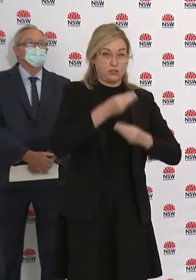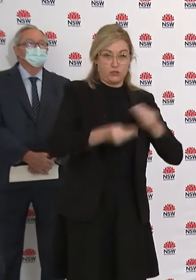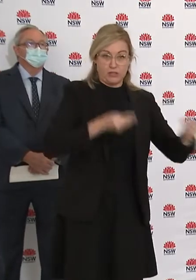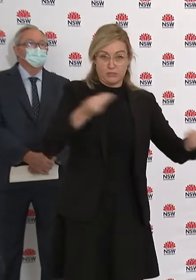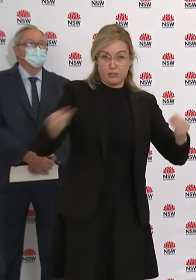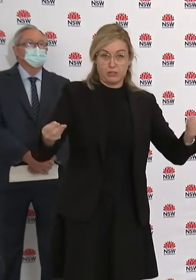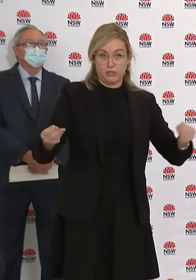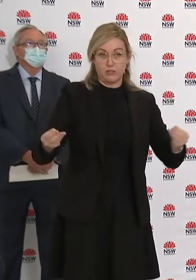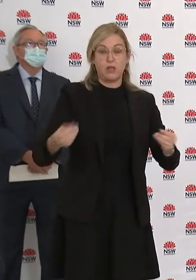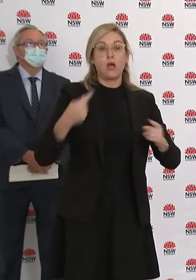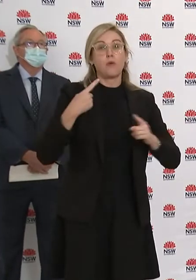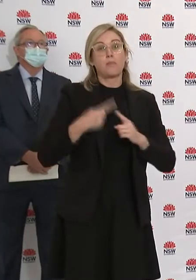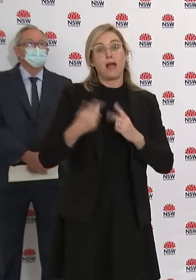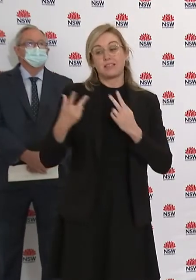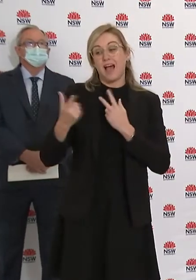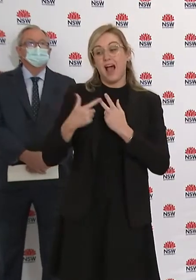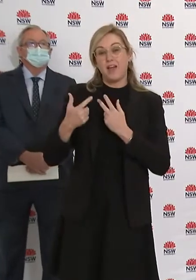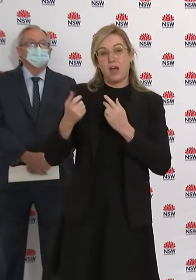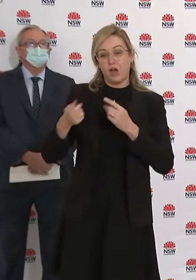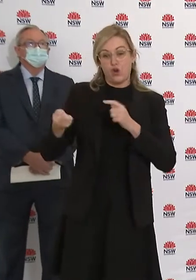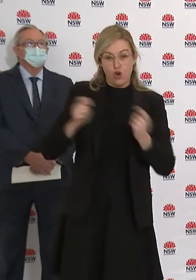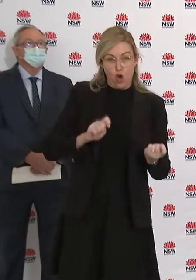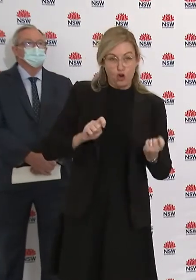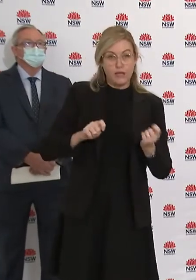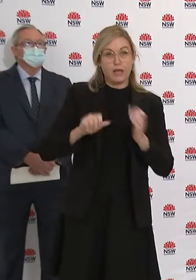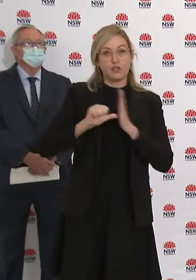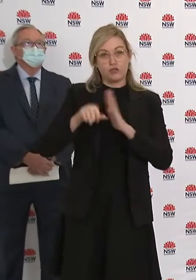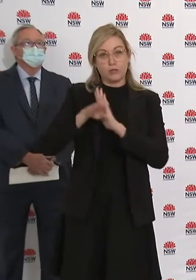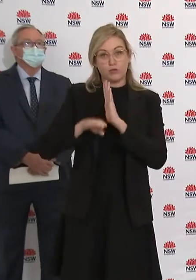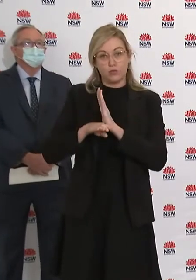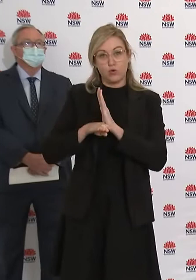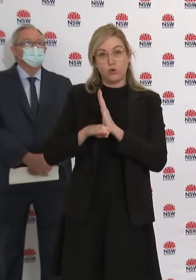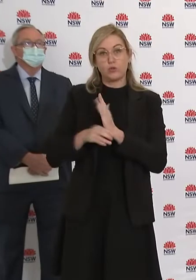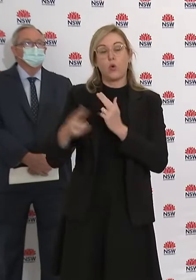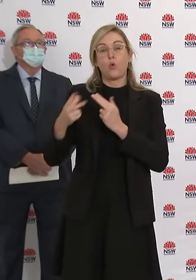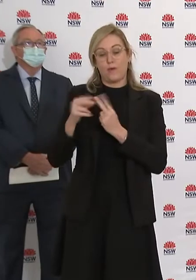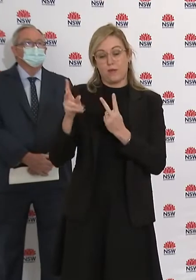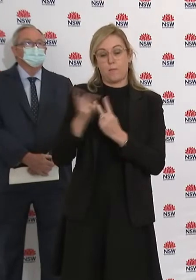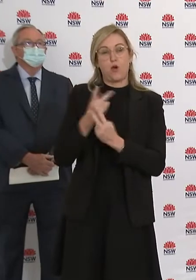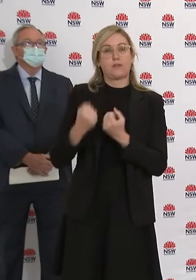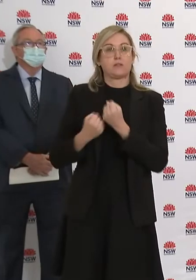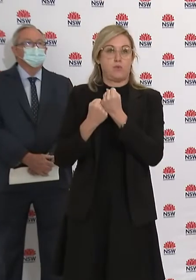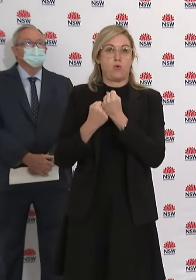our other strategies. So this is not that the lockdown isn't working. What we would have